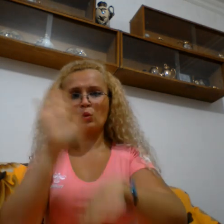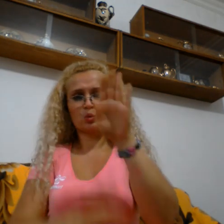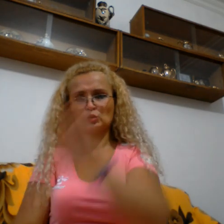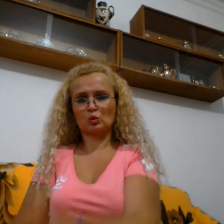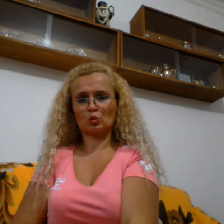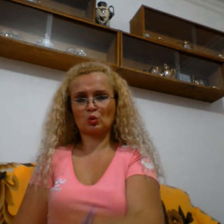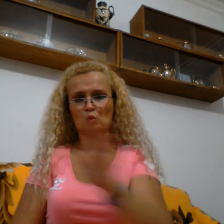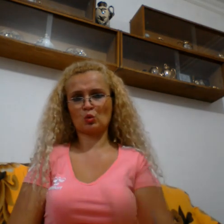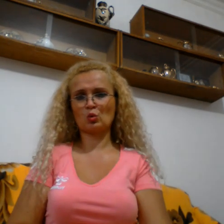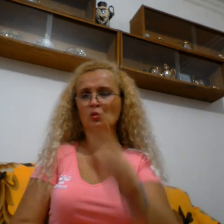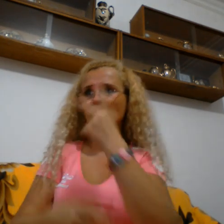Do you have any questions?